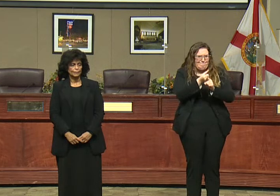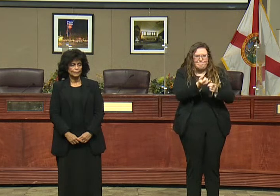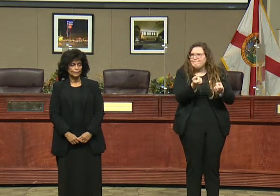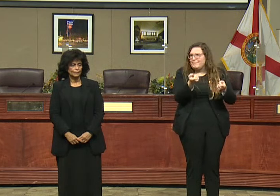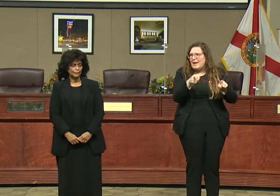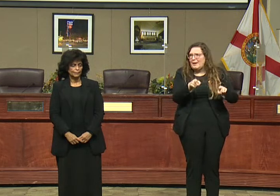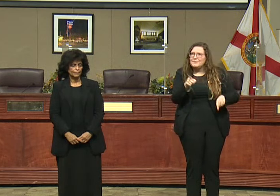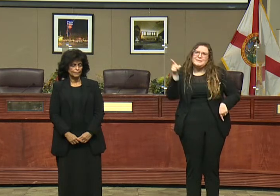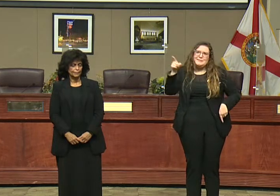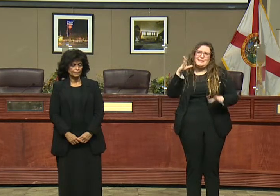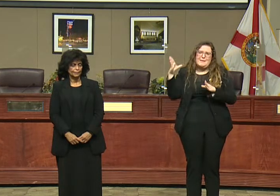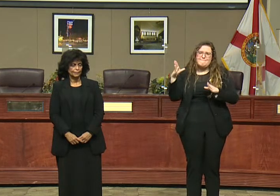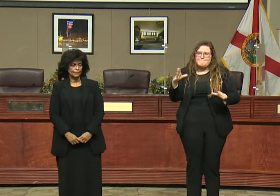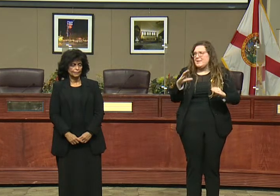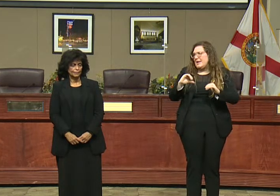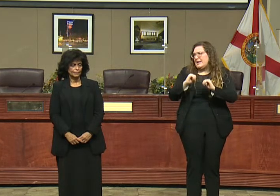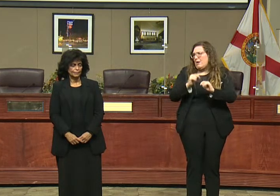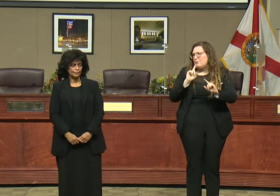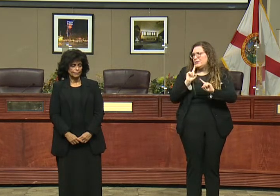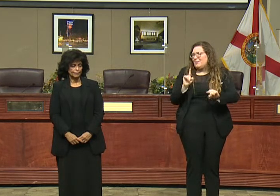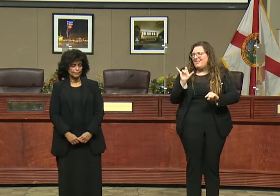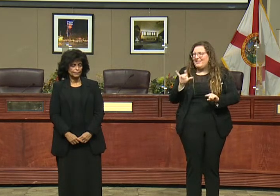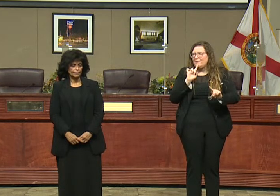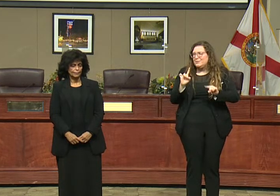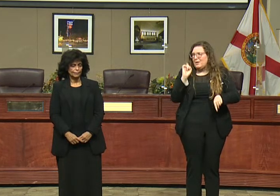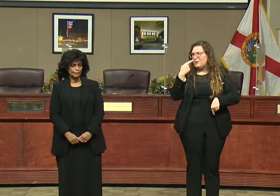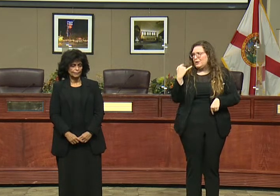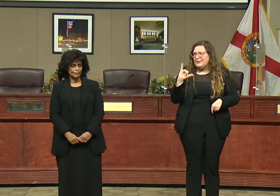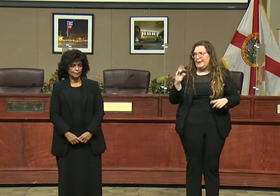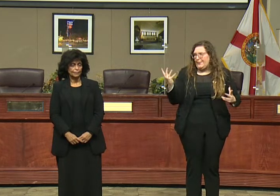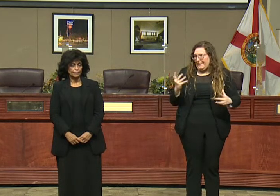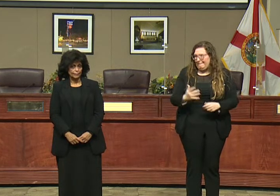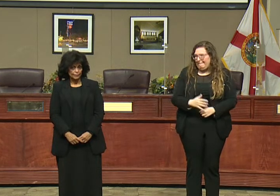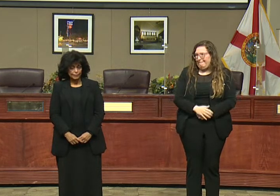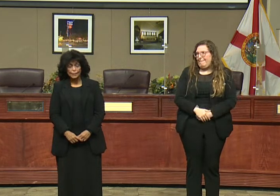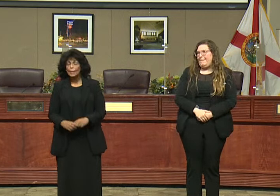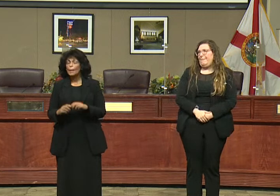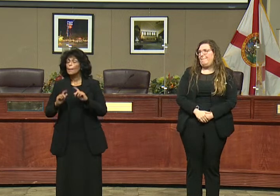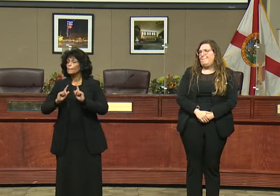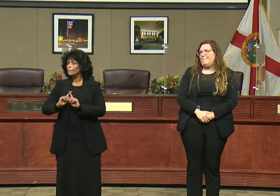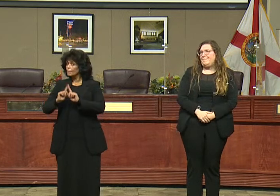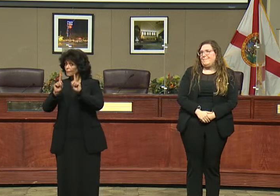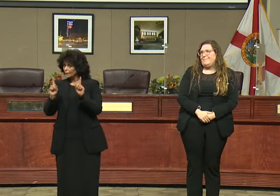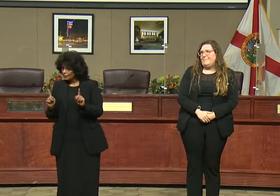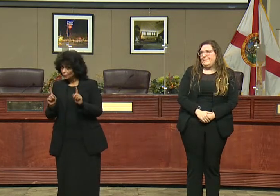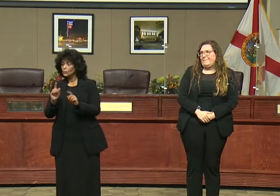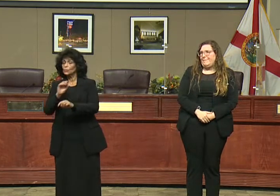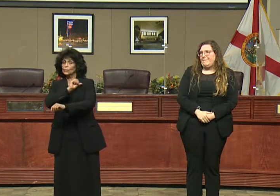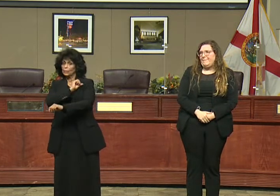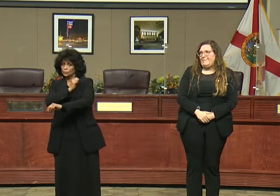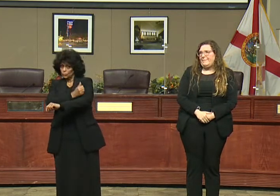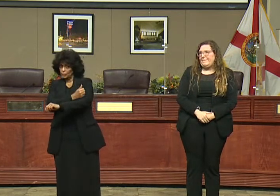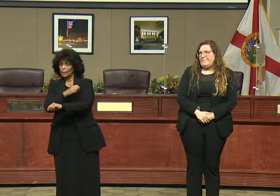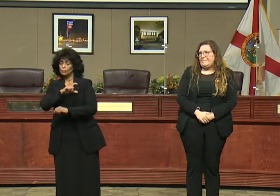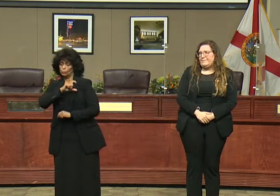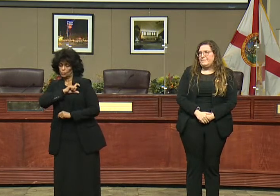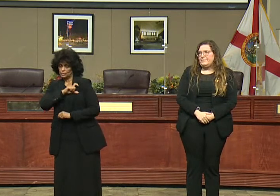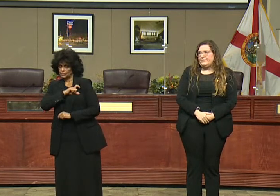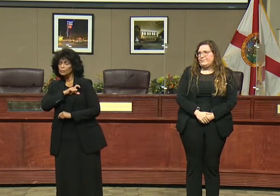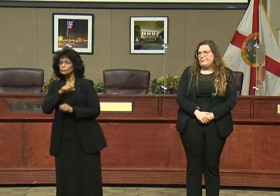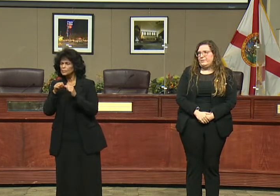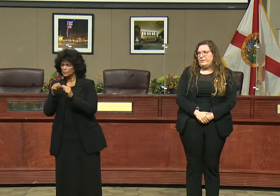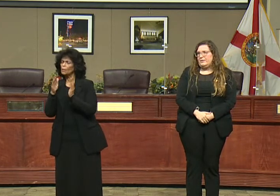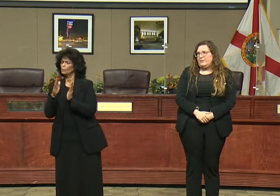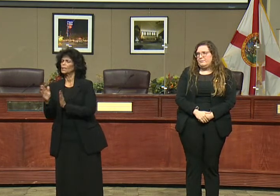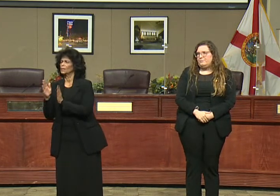a police response in our community. De todos modos, las autoridades policiales se mantienen planificando